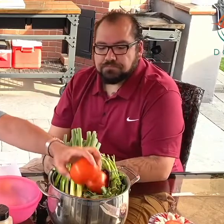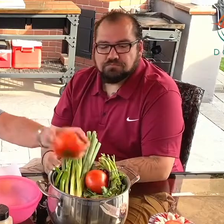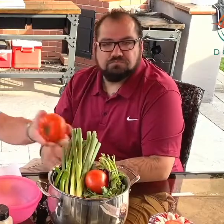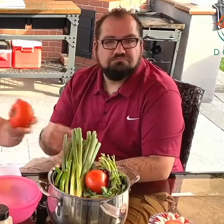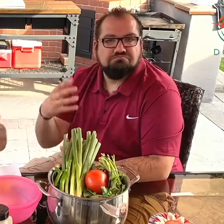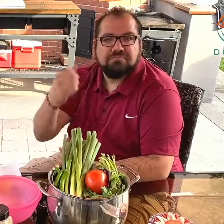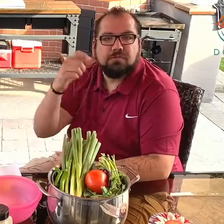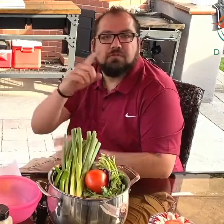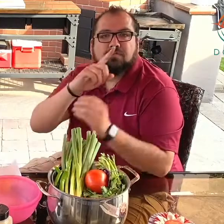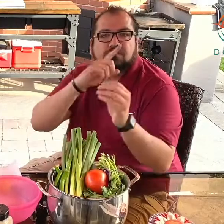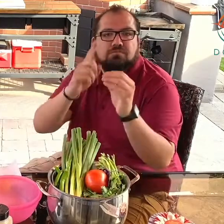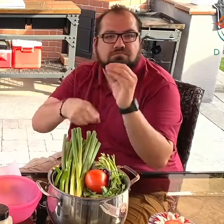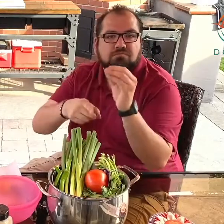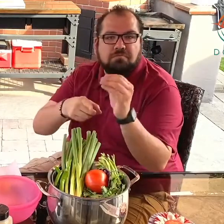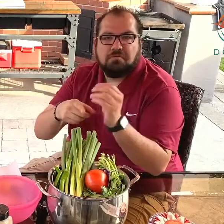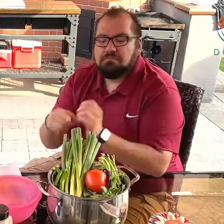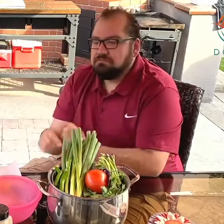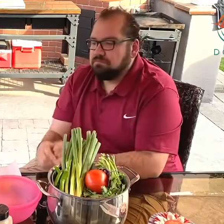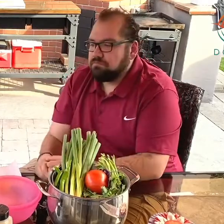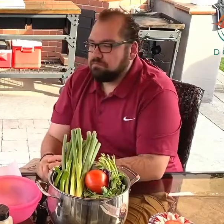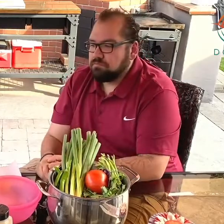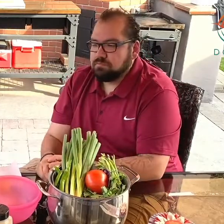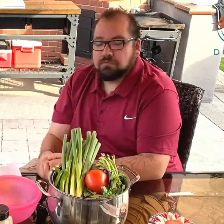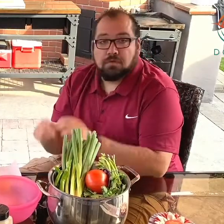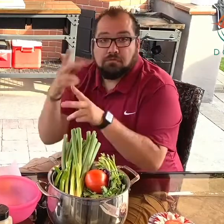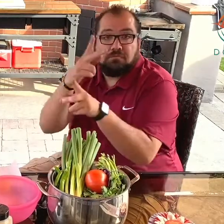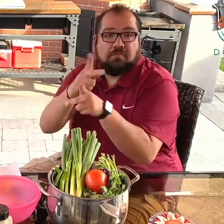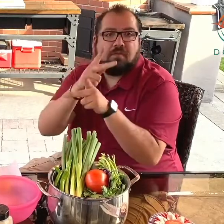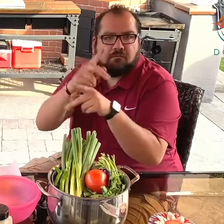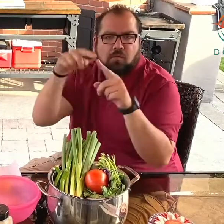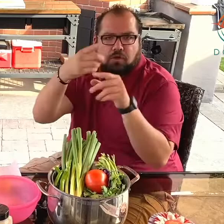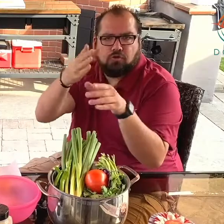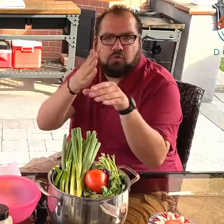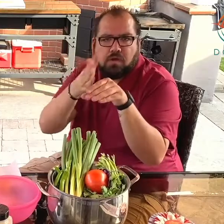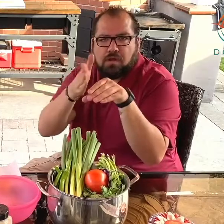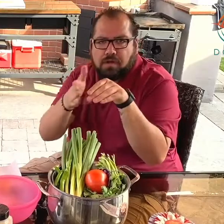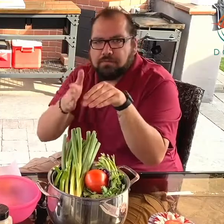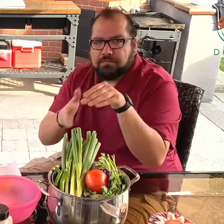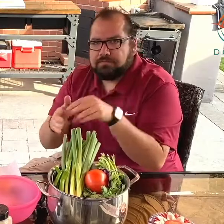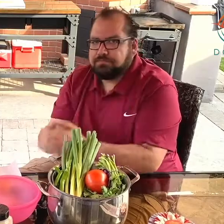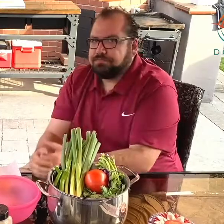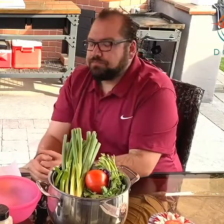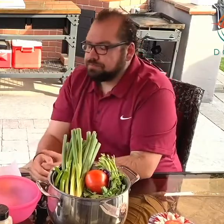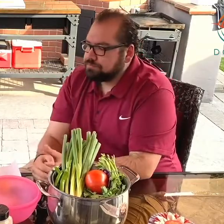you take your tomato. Be careful when you're cutting it.